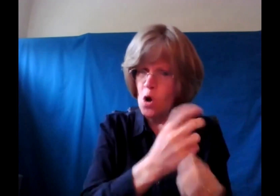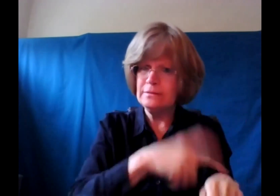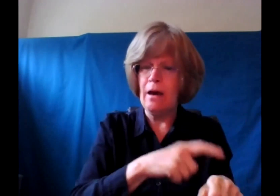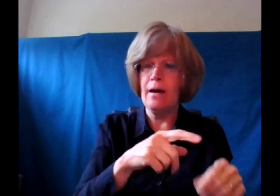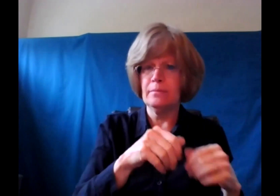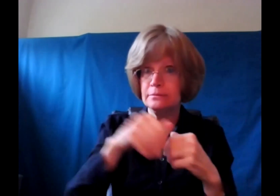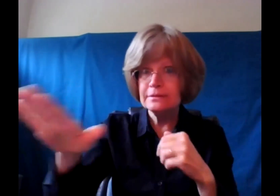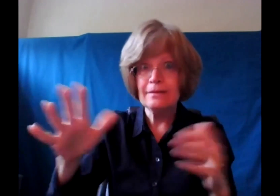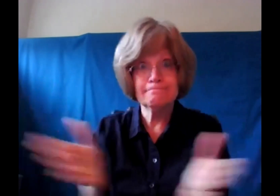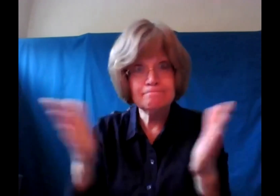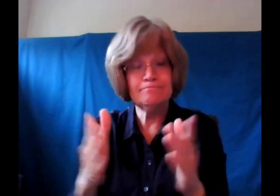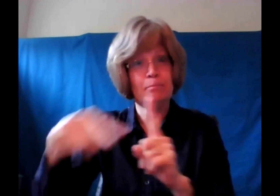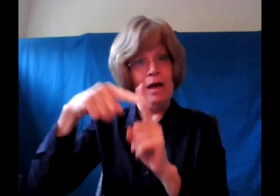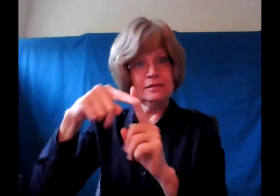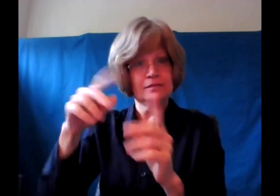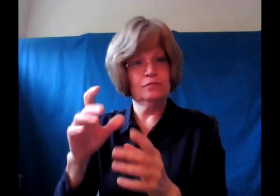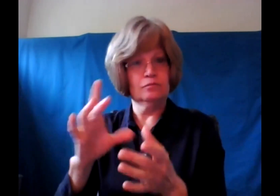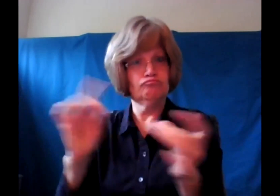going to know it.